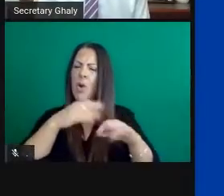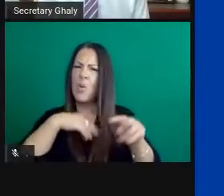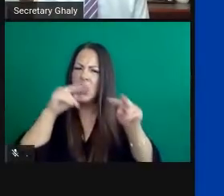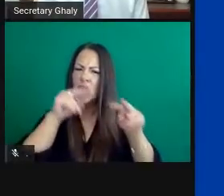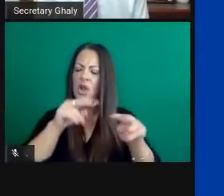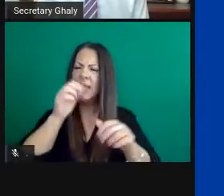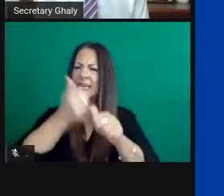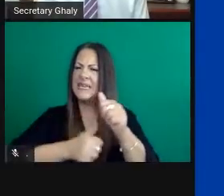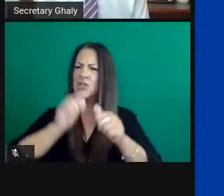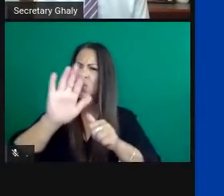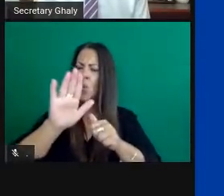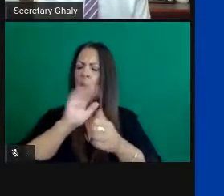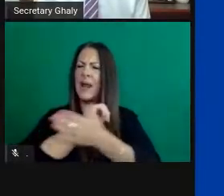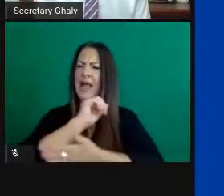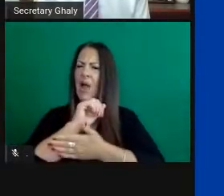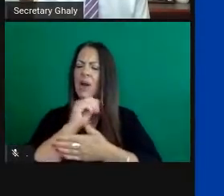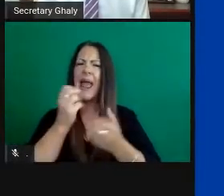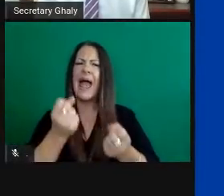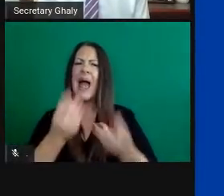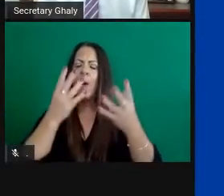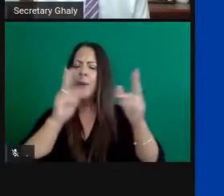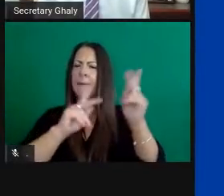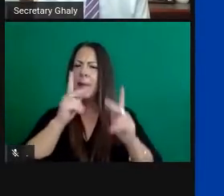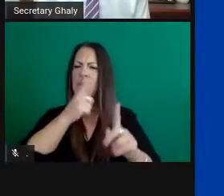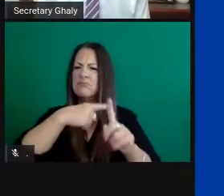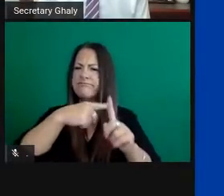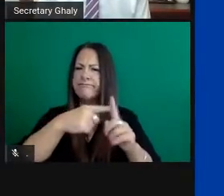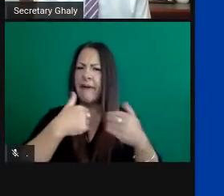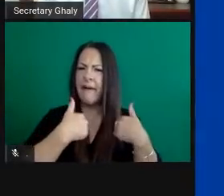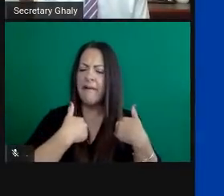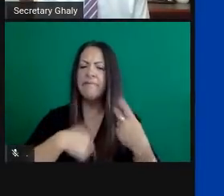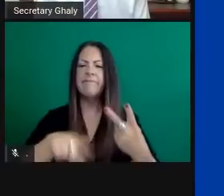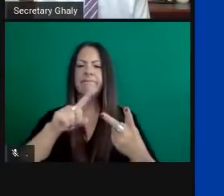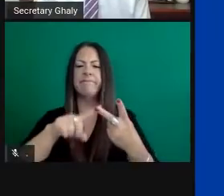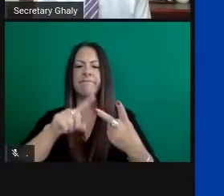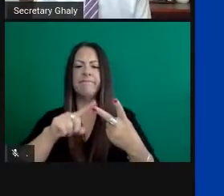an adjusted case rate, and then a health equity metric.